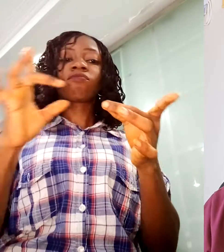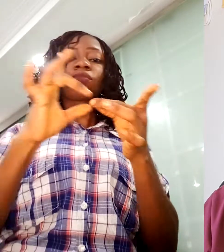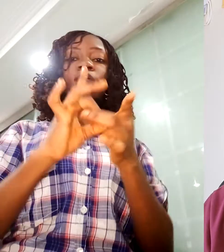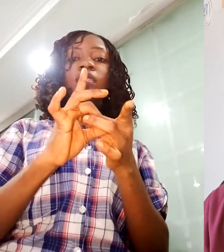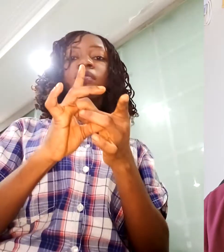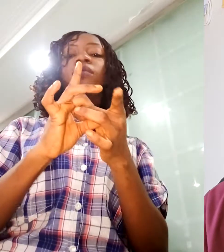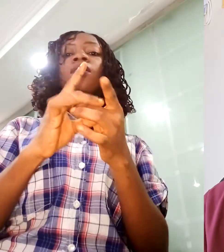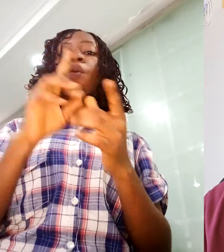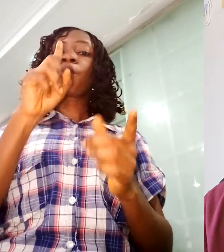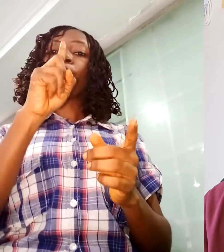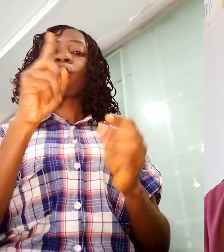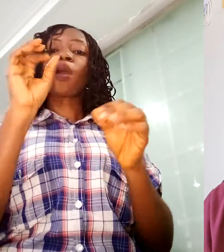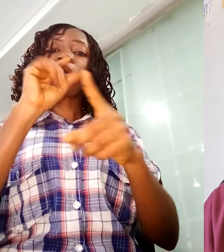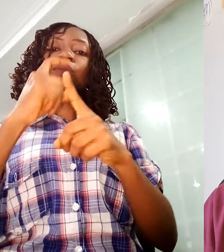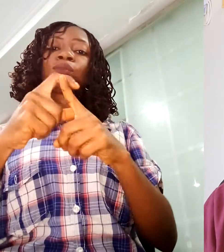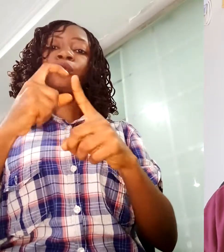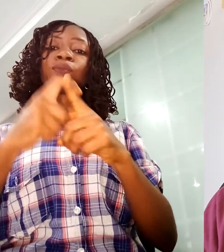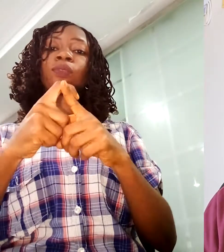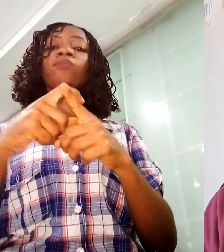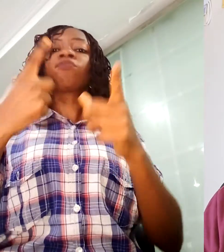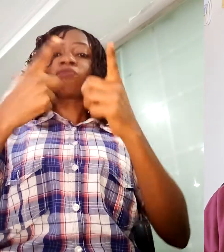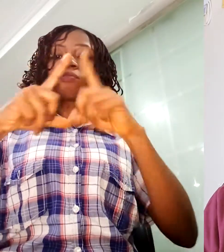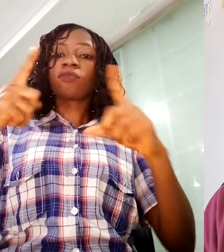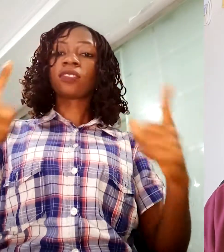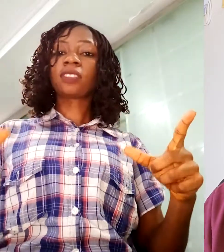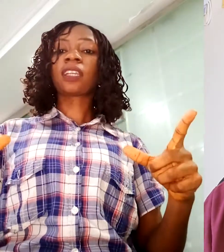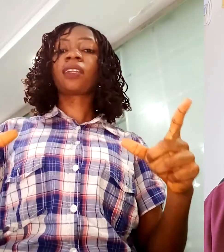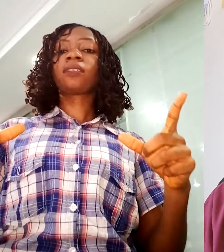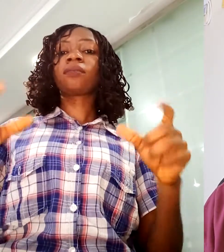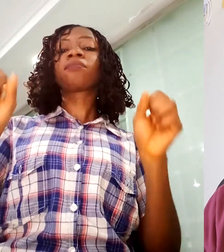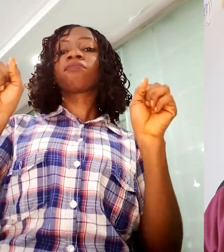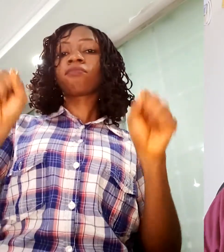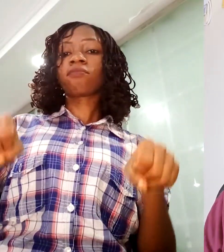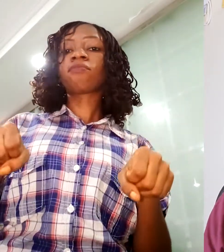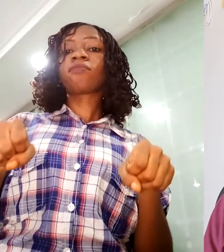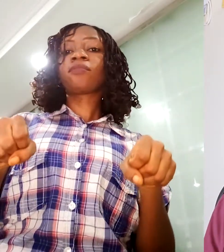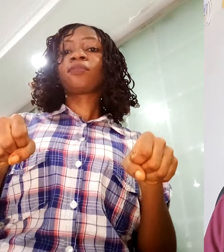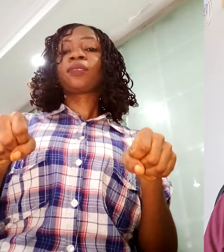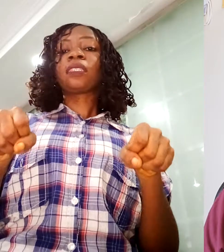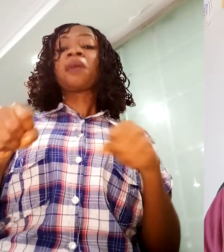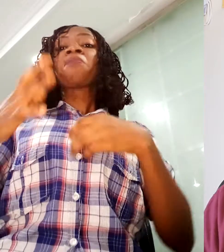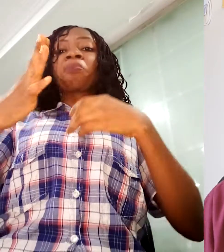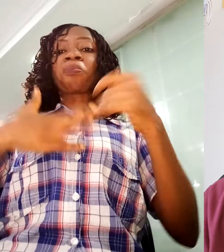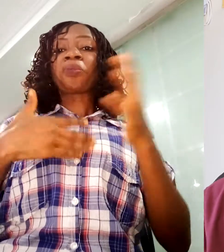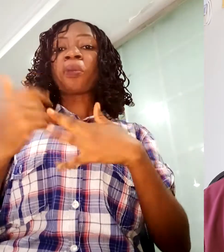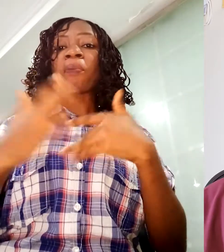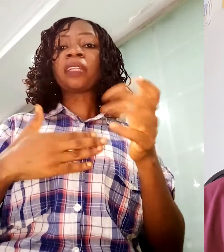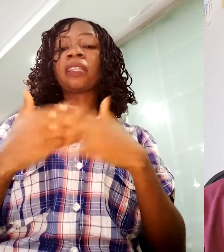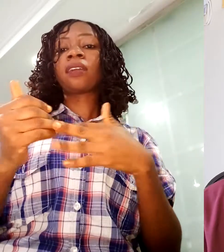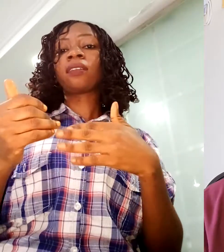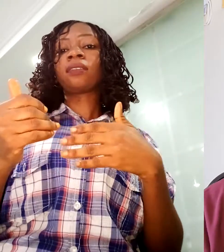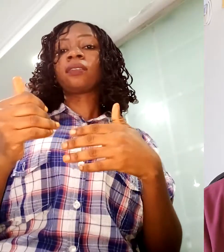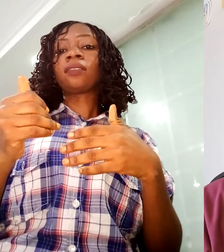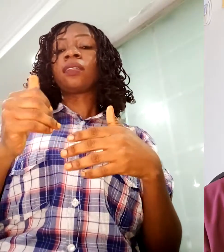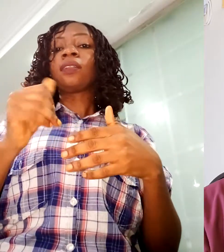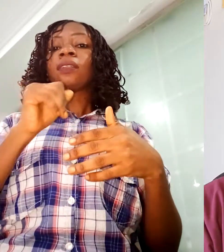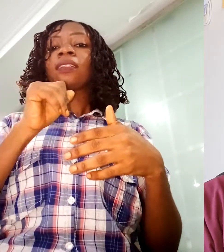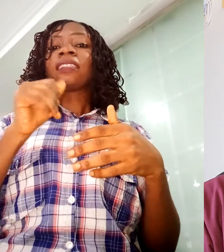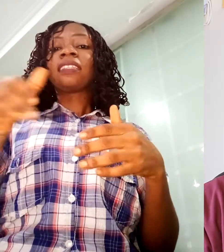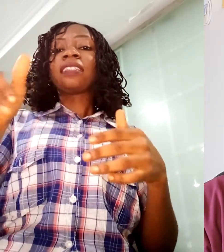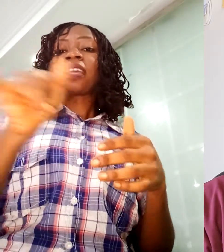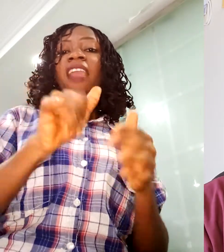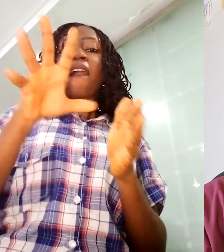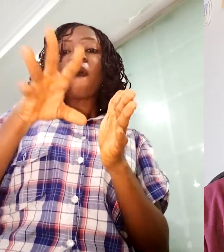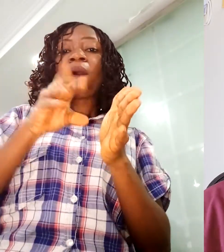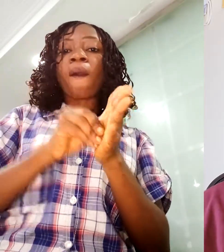expression, forming her own grammatical style, even though